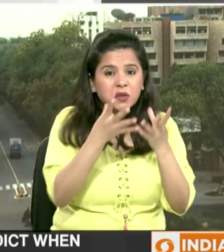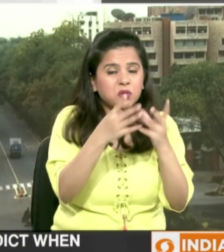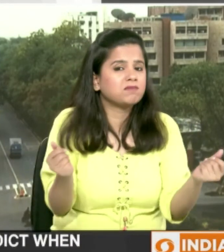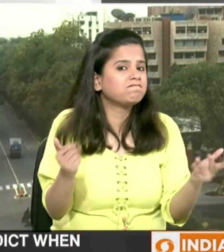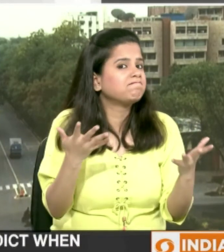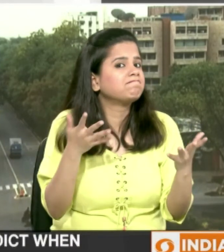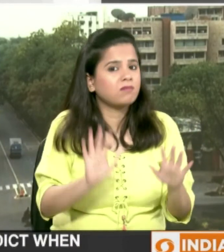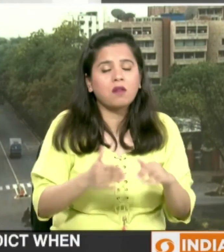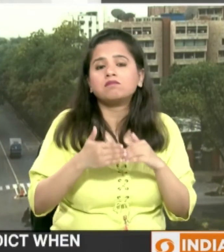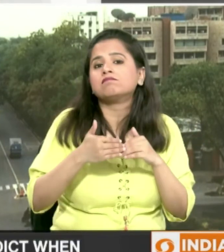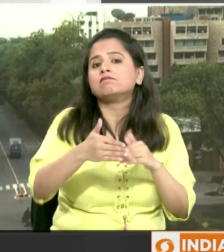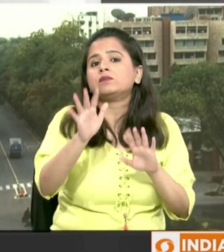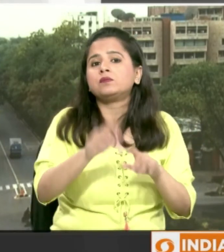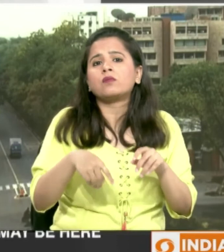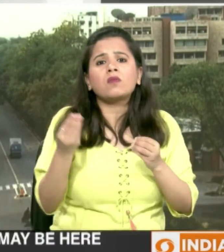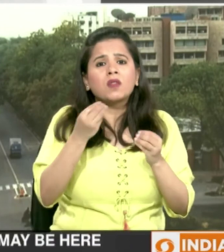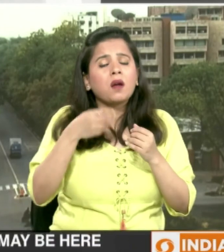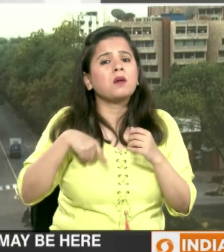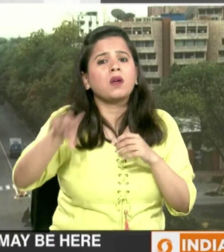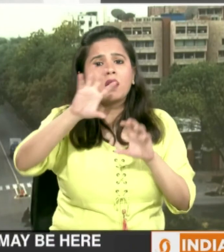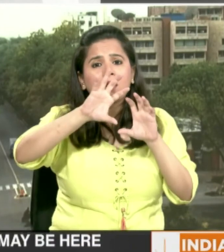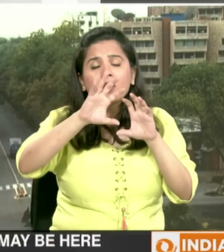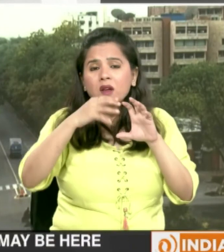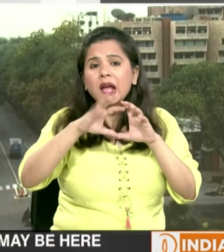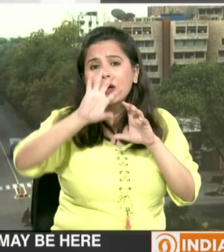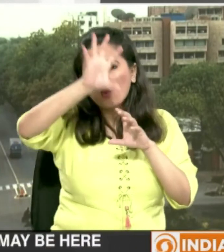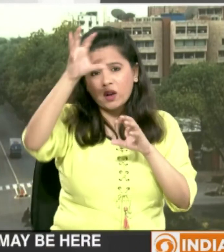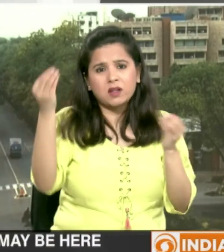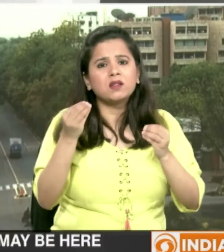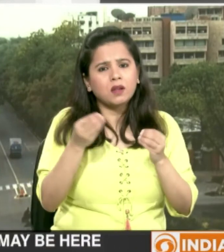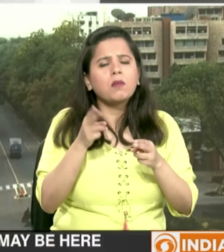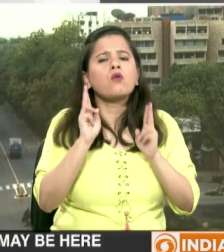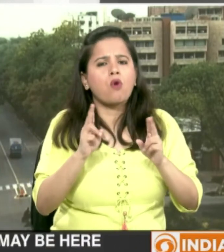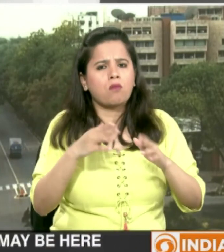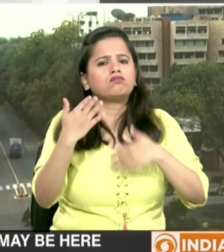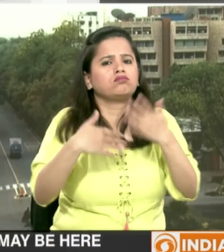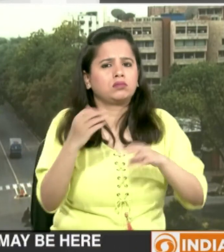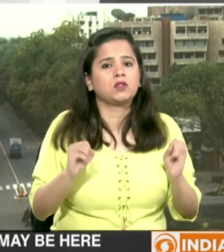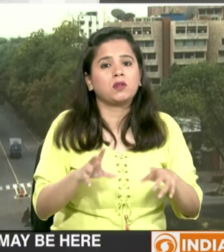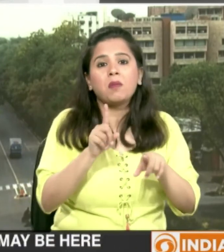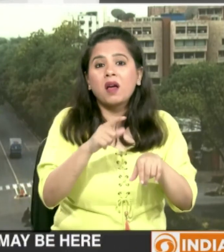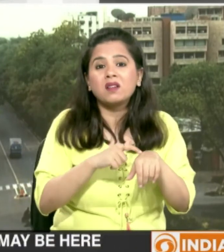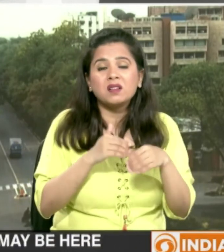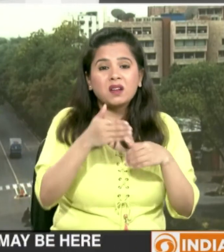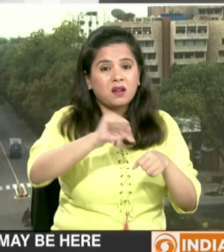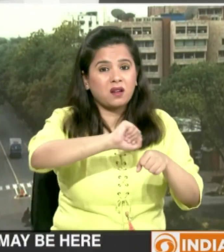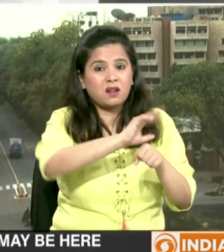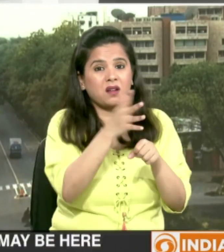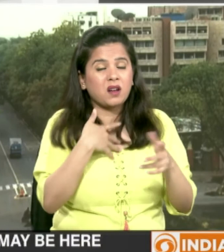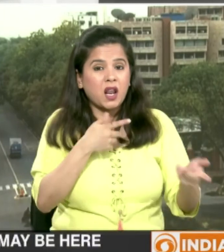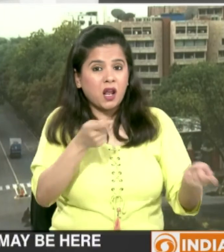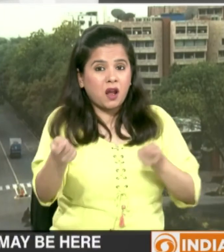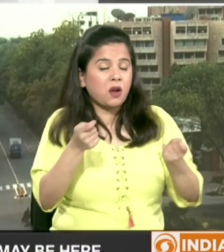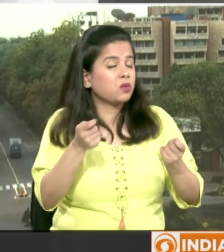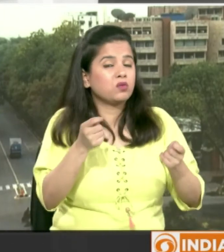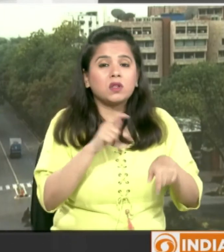Despite tentative steps in many countries for restarting normal life, the world has a long way to go to bring the pandemic under control.